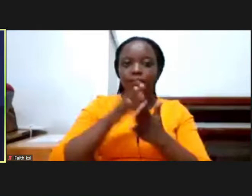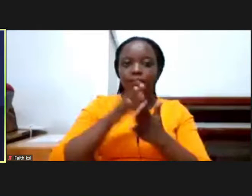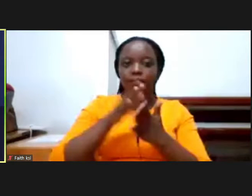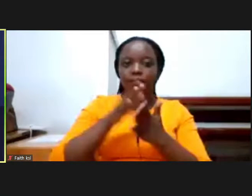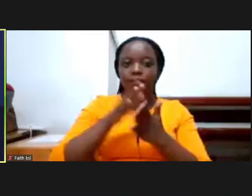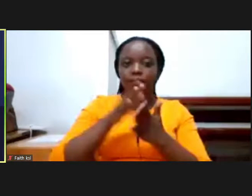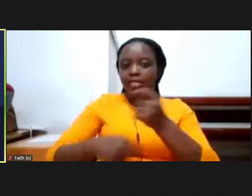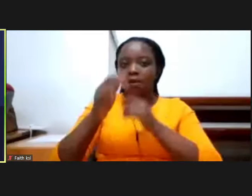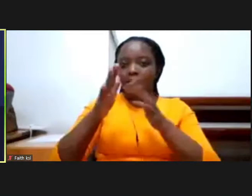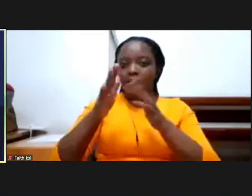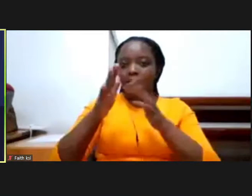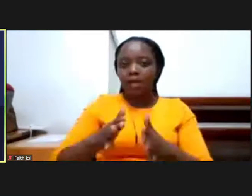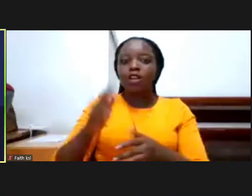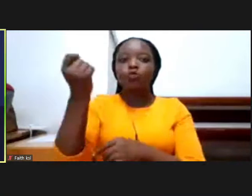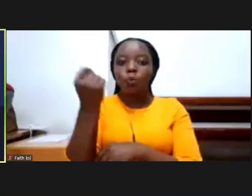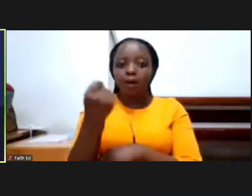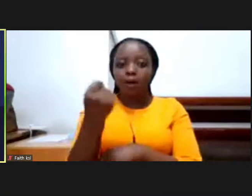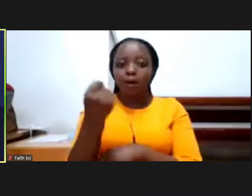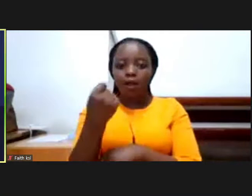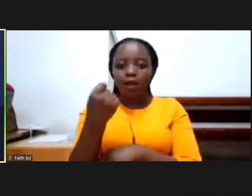Okay, thank you, Velma.